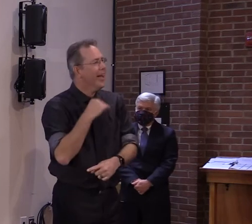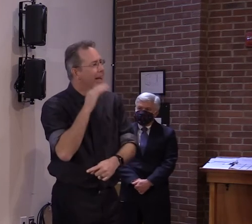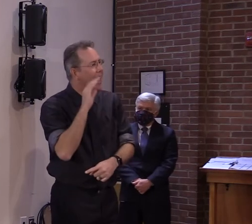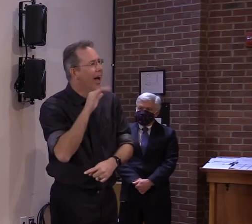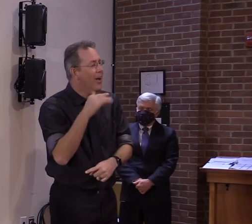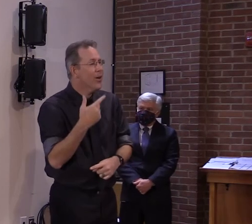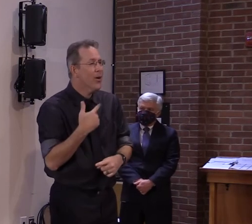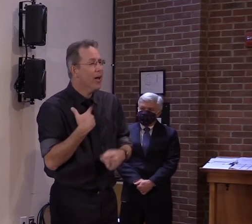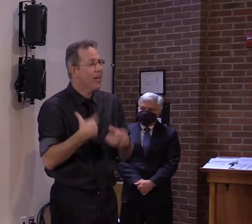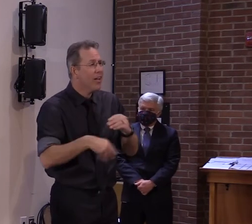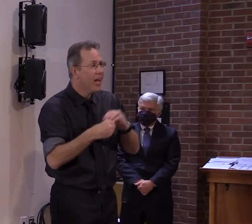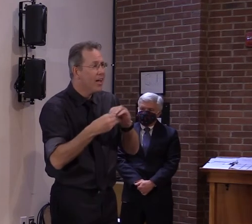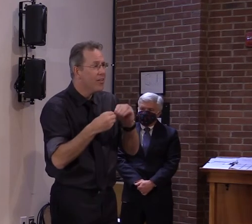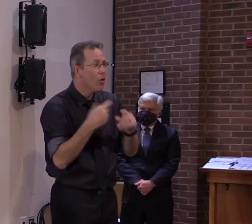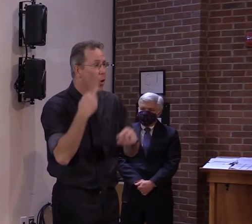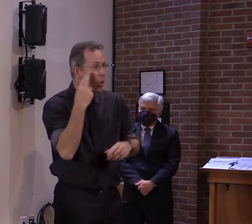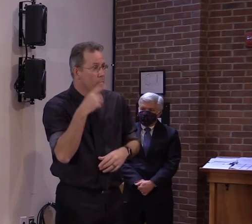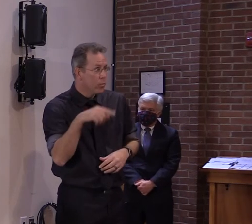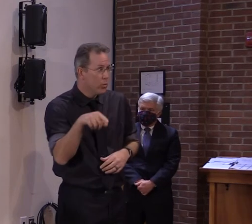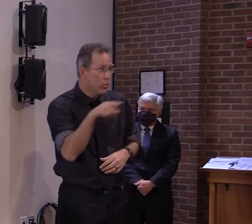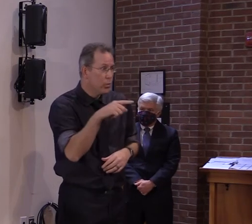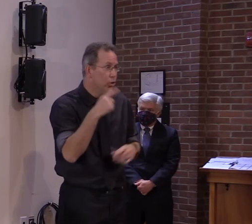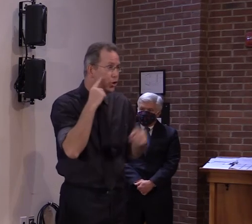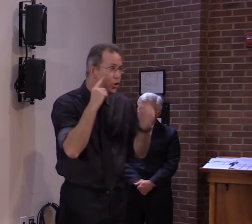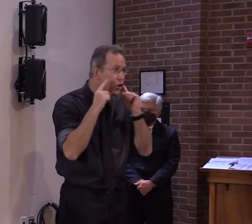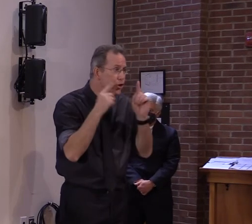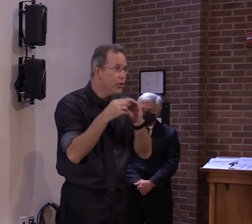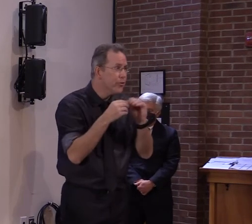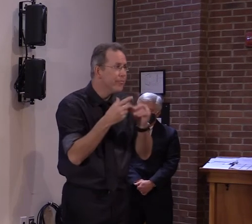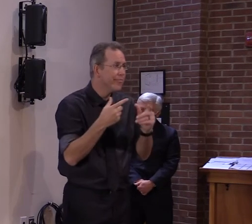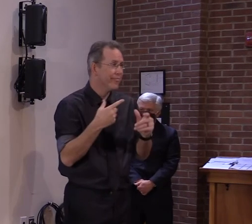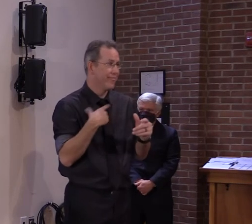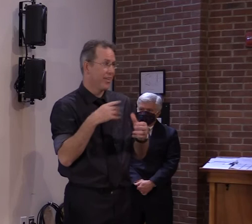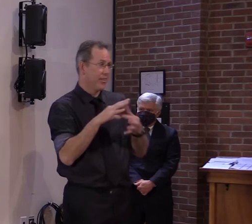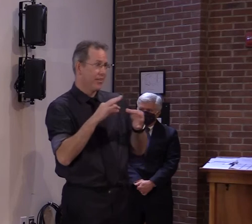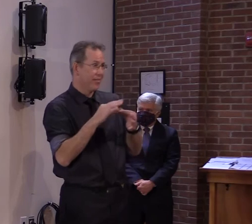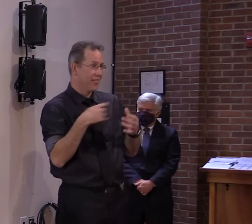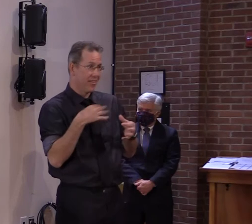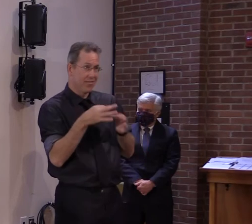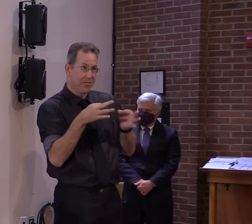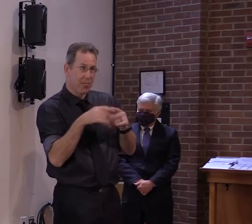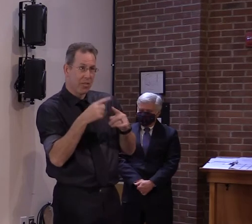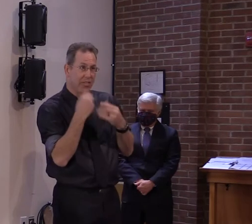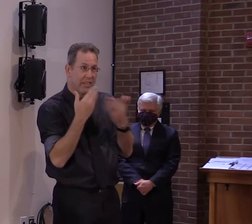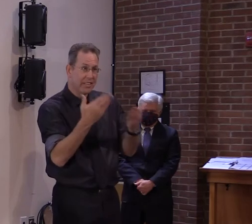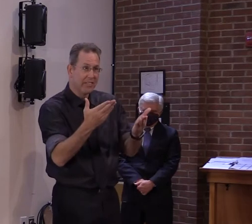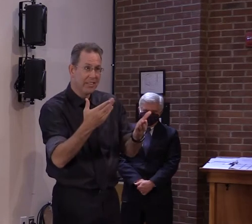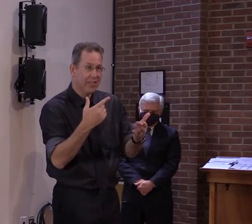been hearing my guidance regarding Thanksgiving, because I know we've talked about that at prior press conferences.